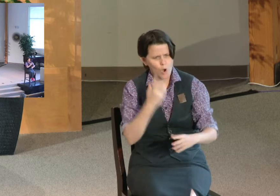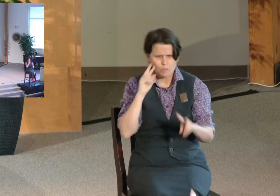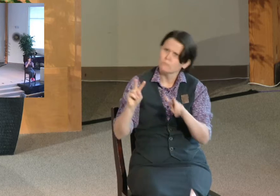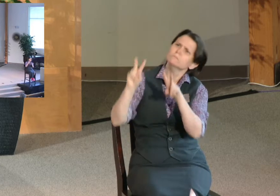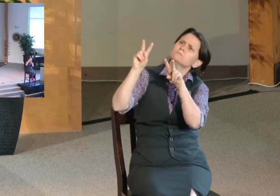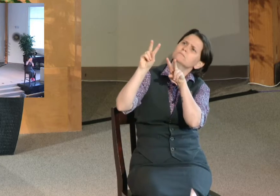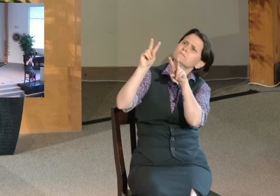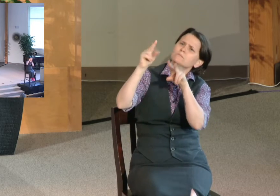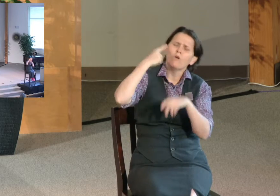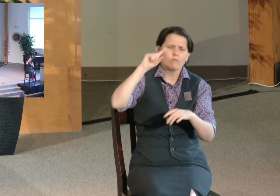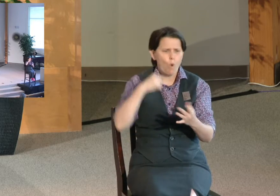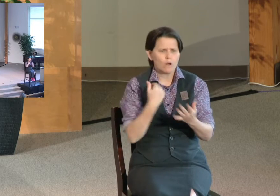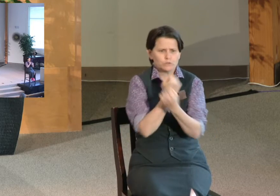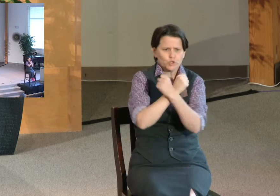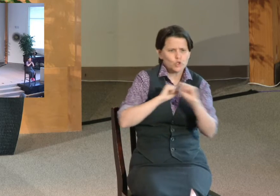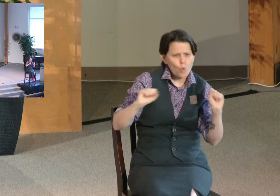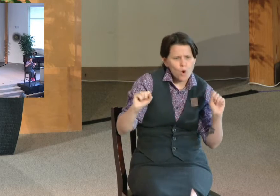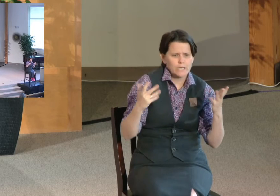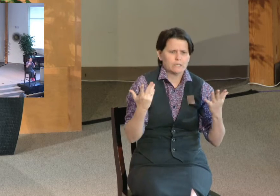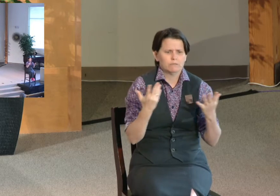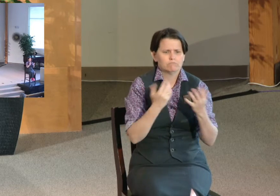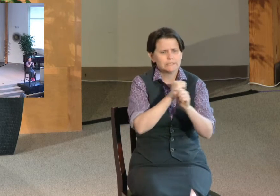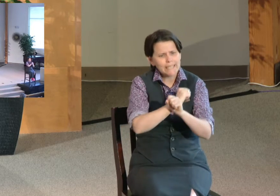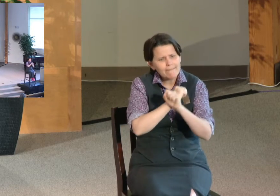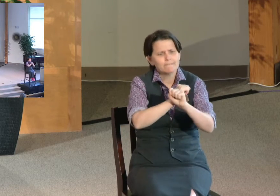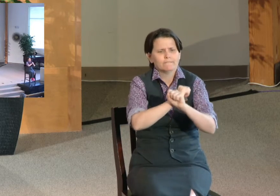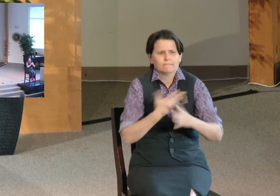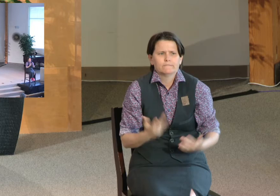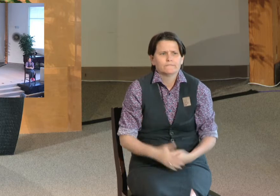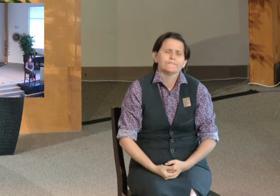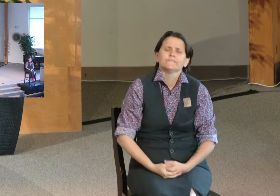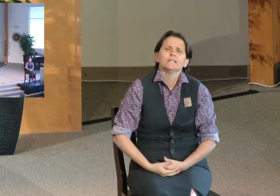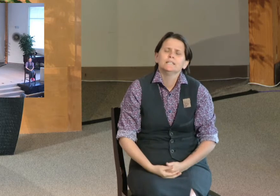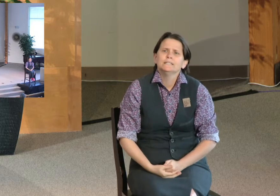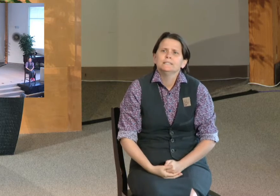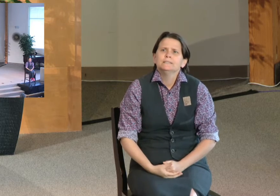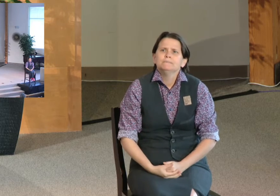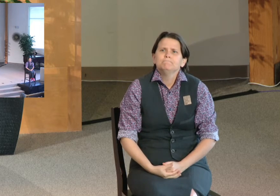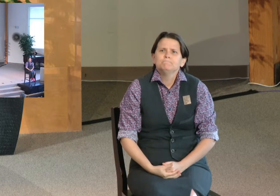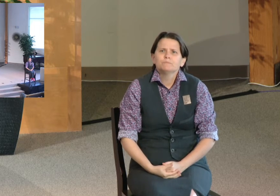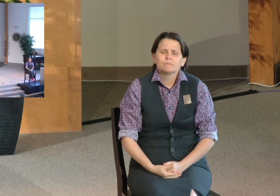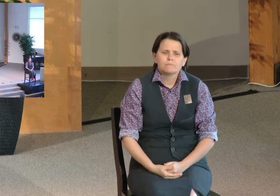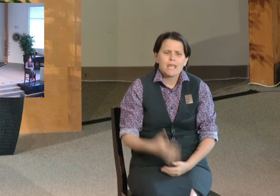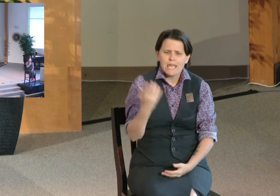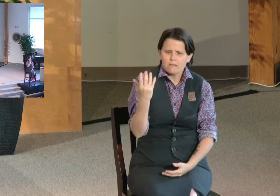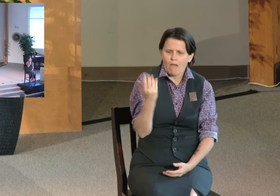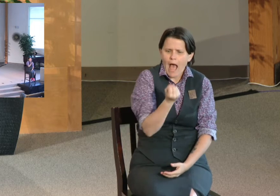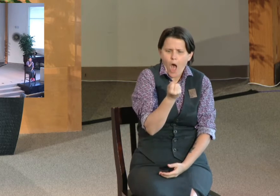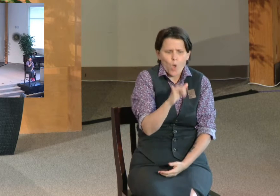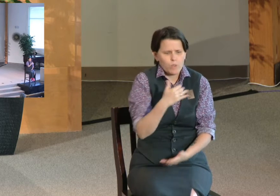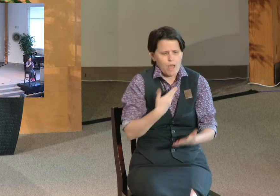safety. He's the one who held that moral compass, guided us, taught us right from